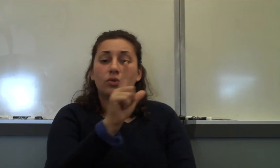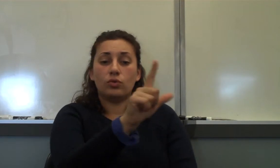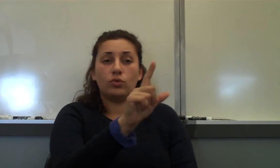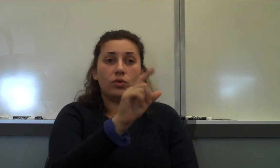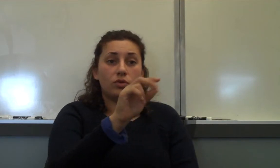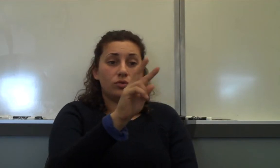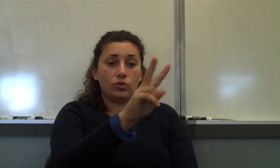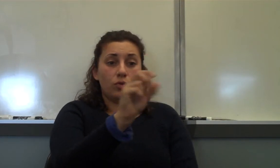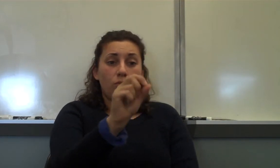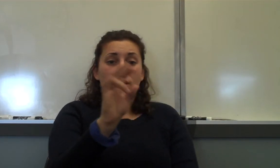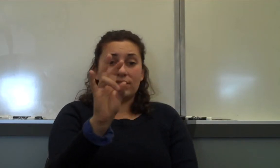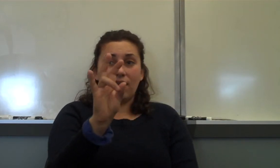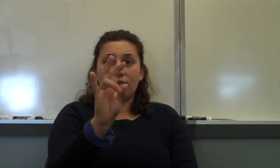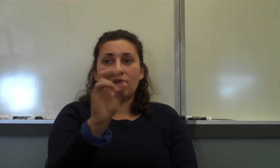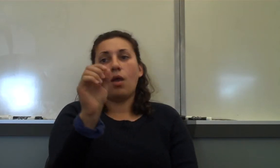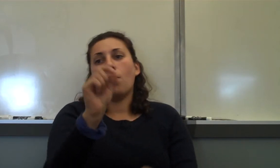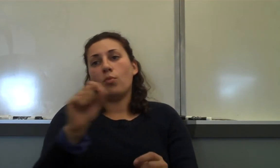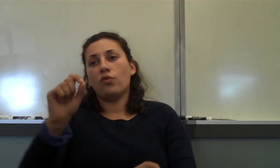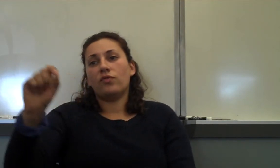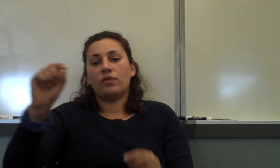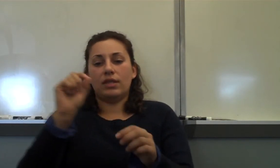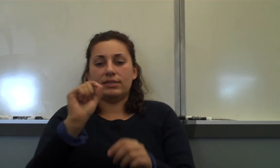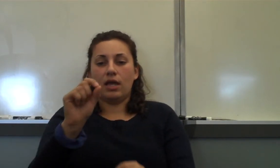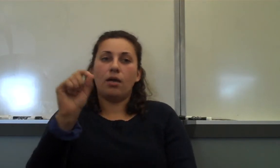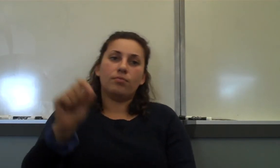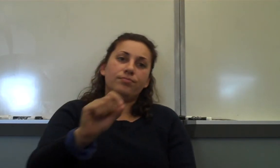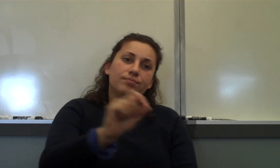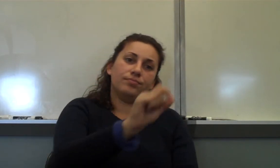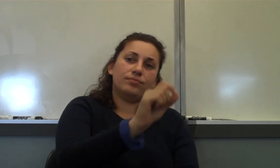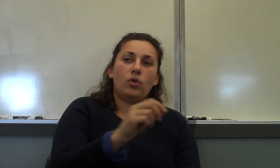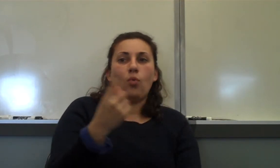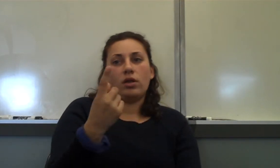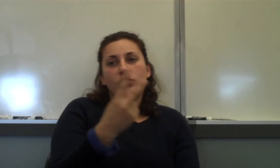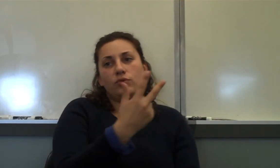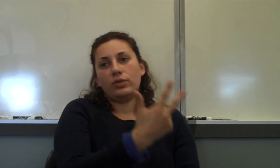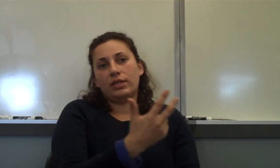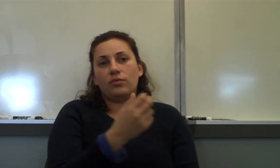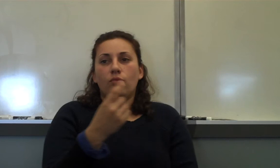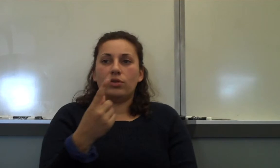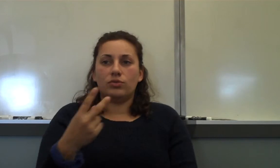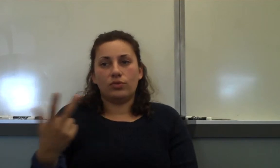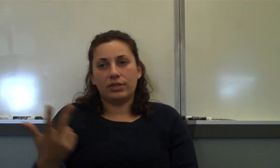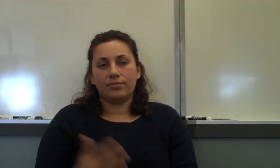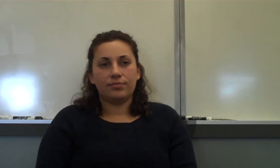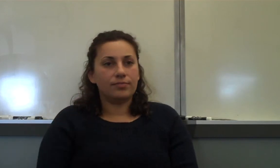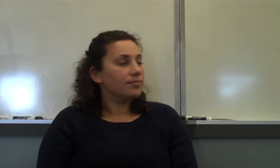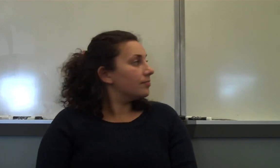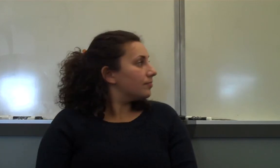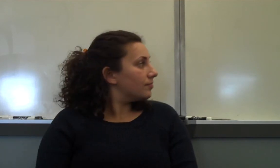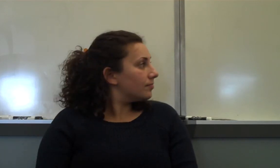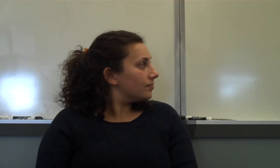1, 2, 3, 1, 2, 3, becomes 0.0027.